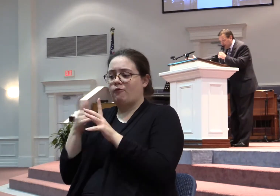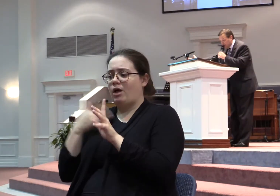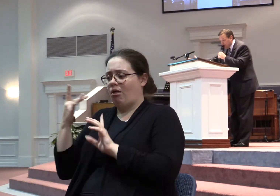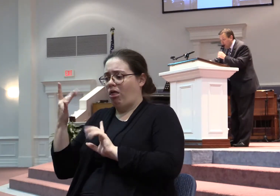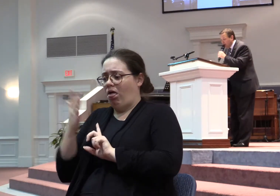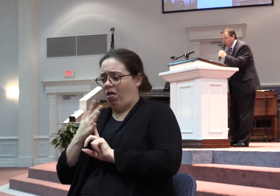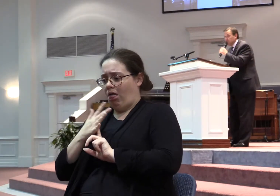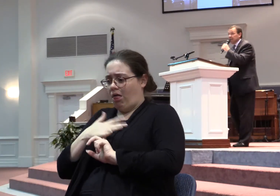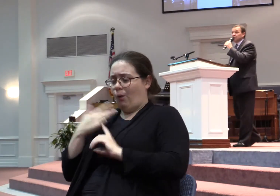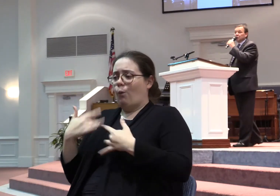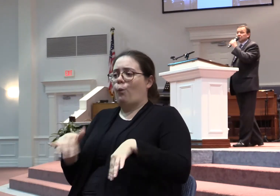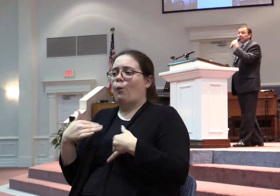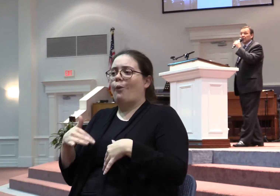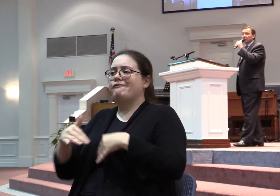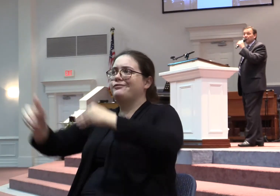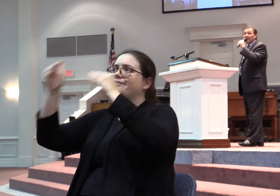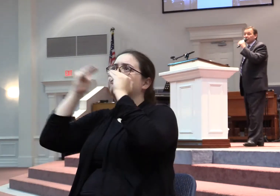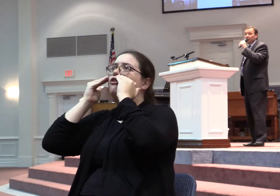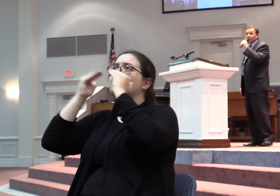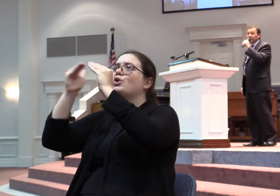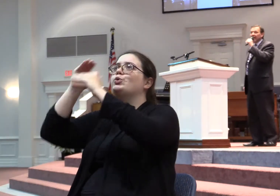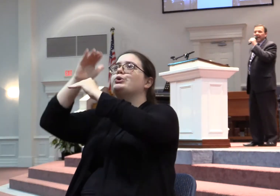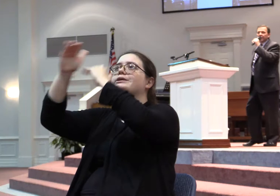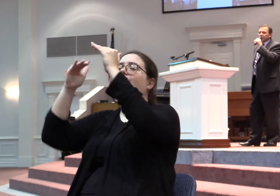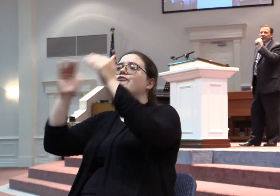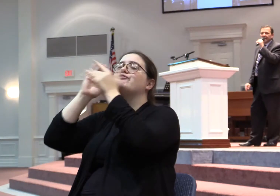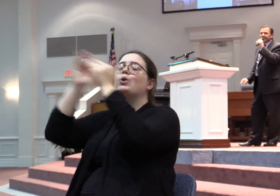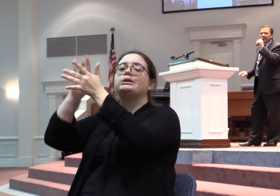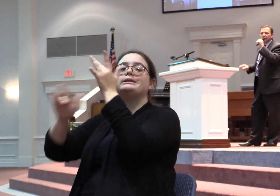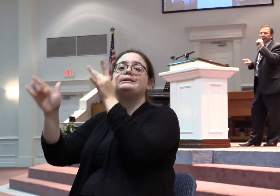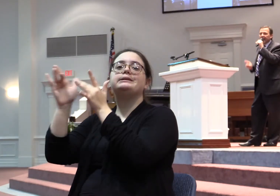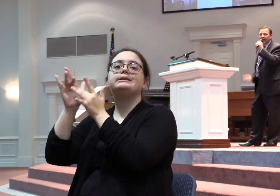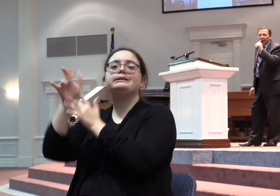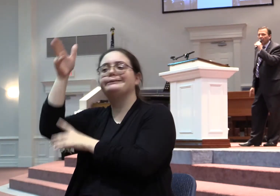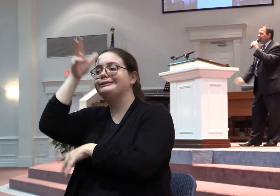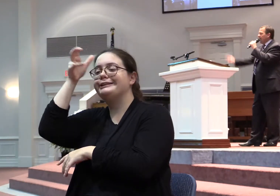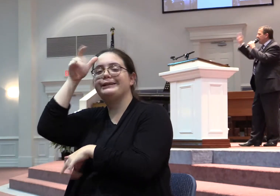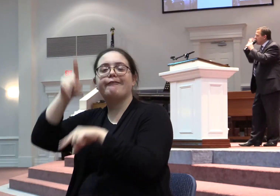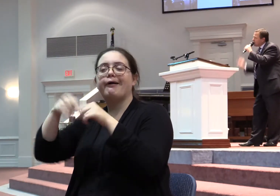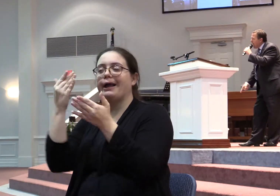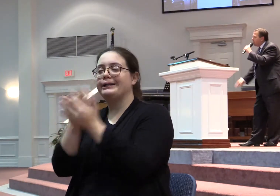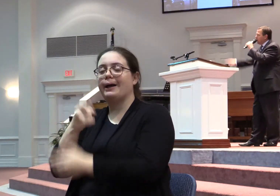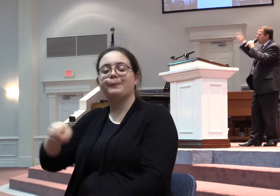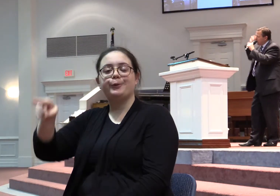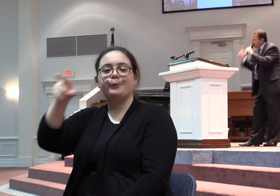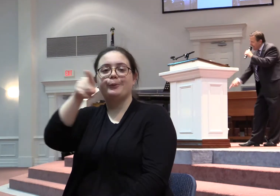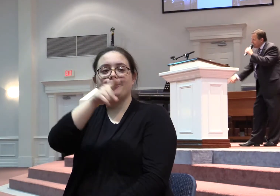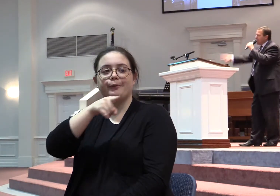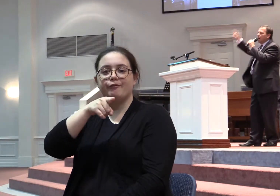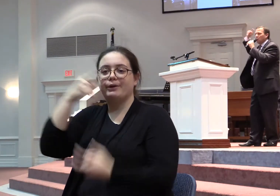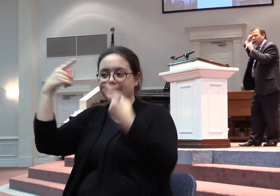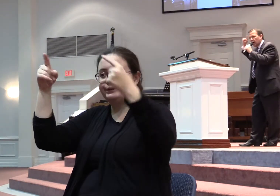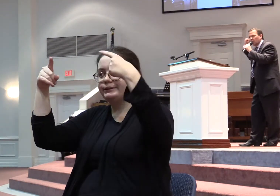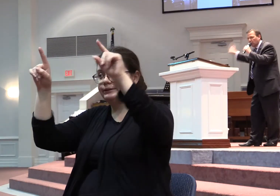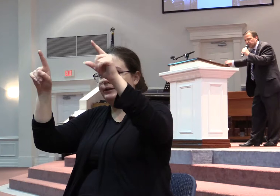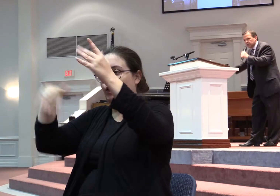up against you. You set your sail in the right direction, and there's not a devil in hell that can stop you from ending